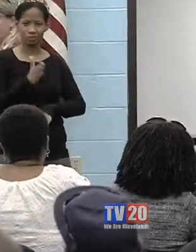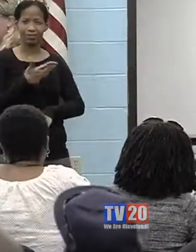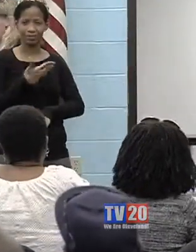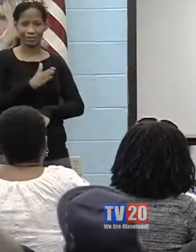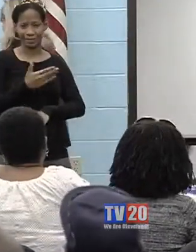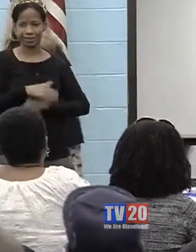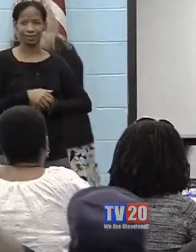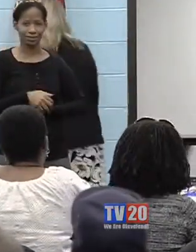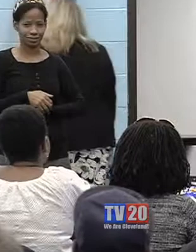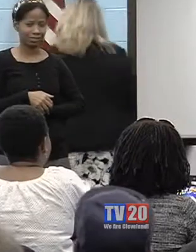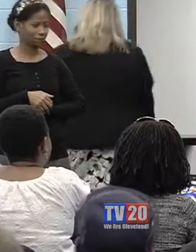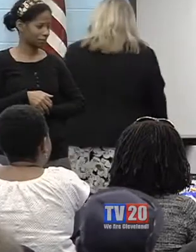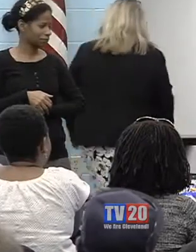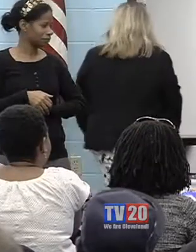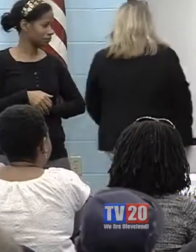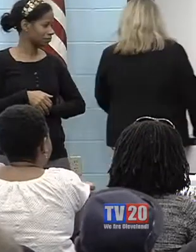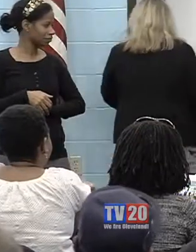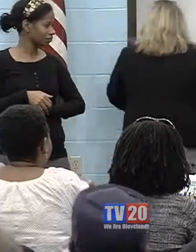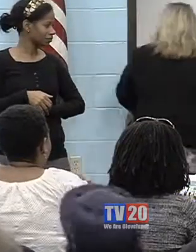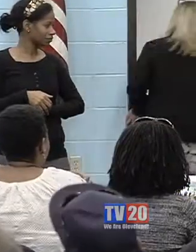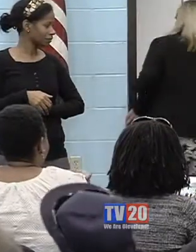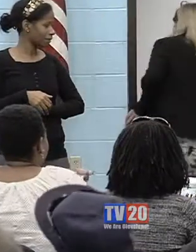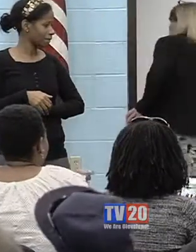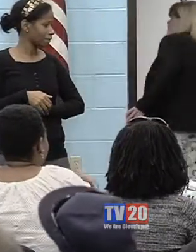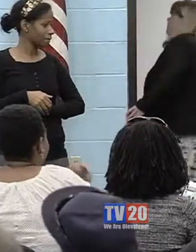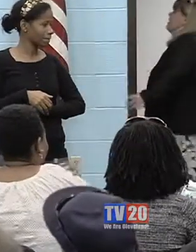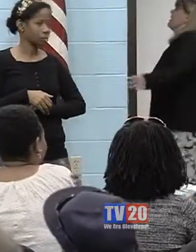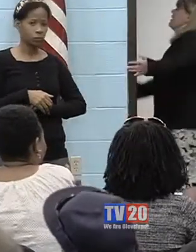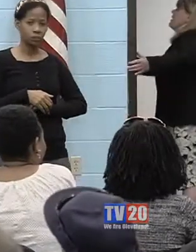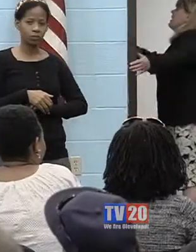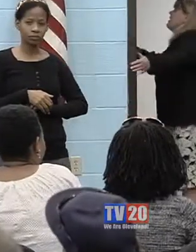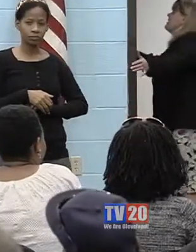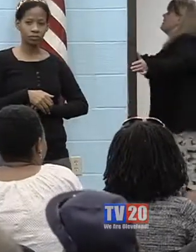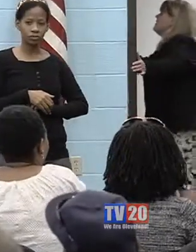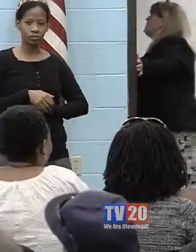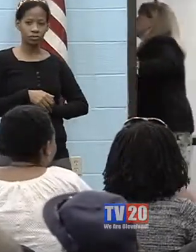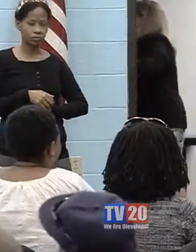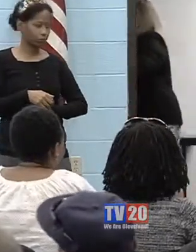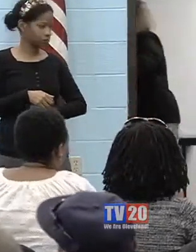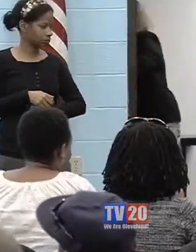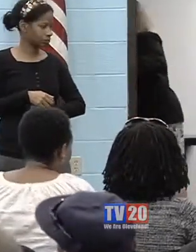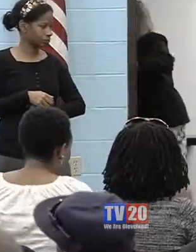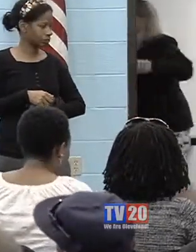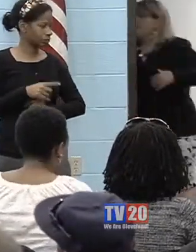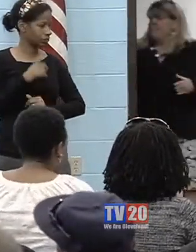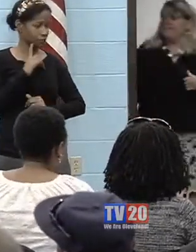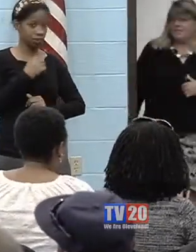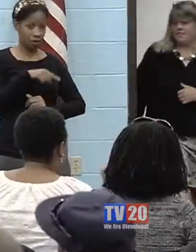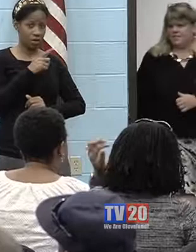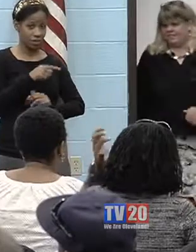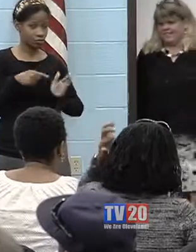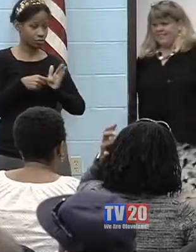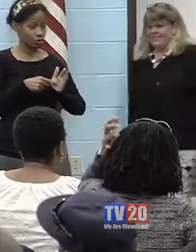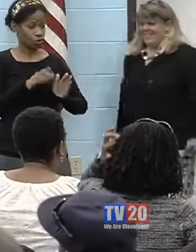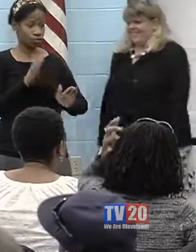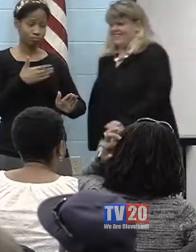who we have assembled at great expense. The June Taylor dancers were not available.